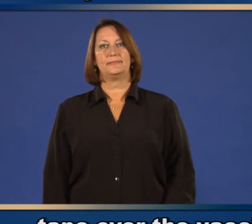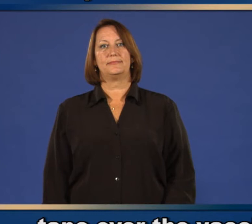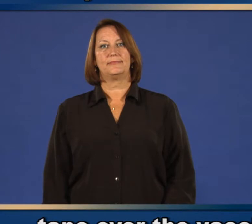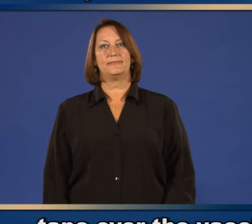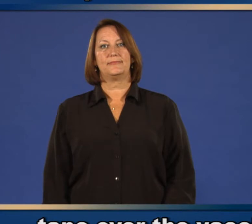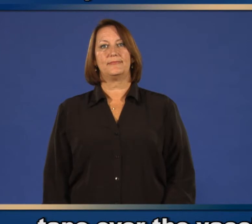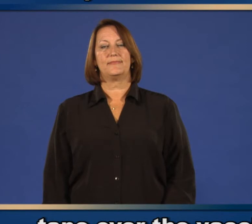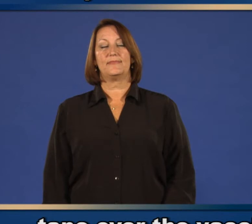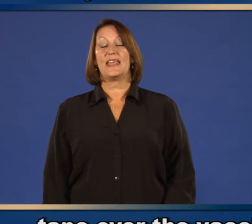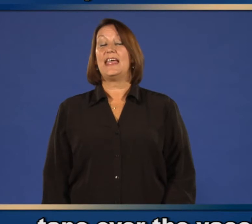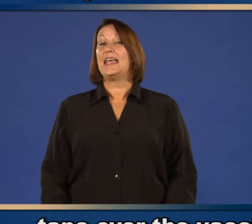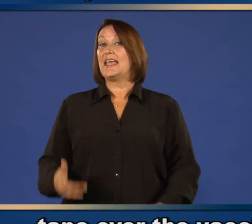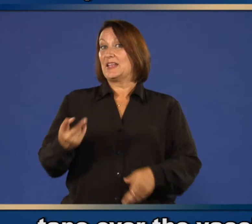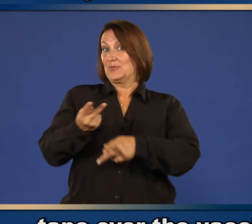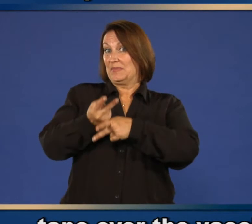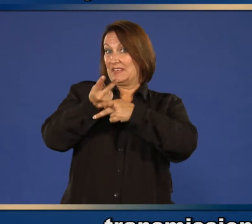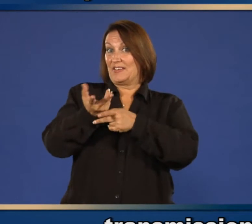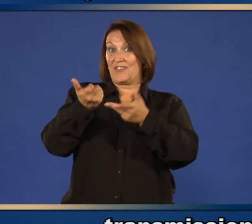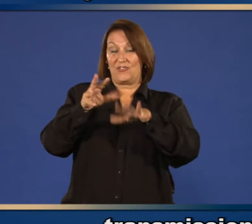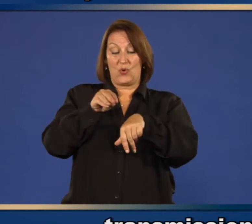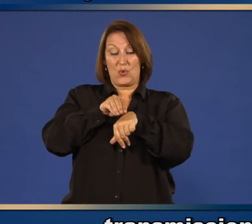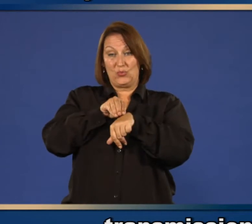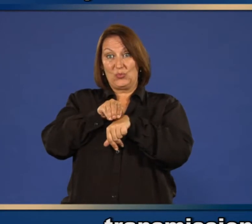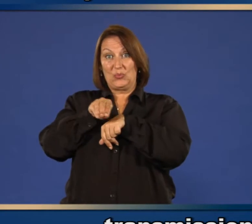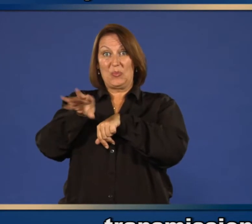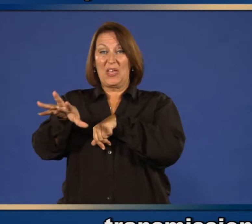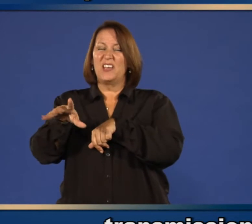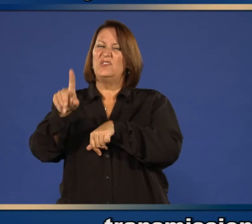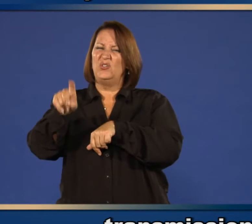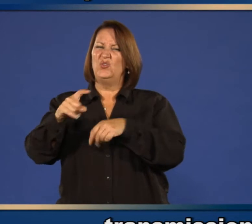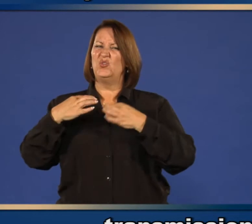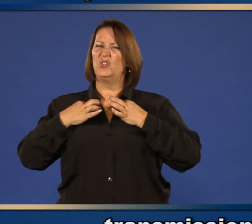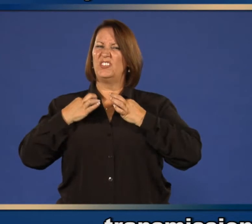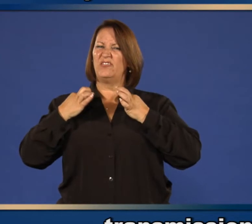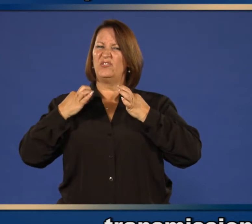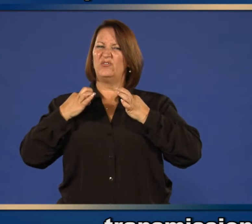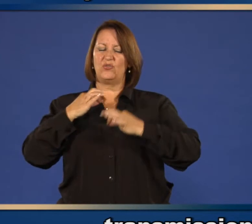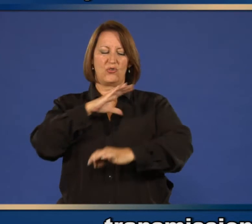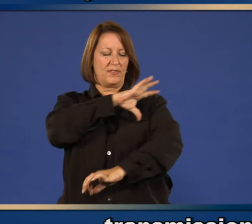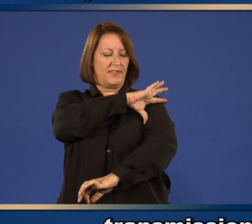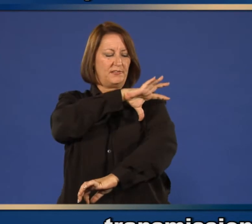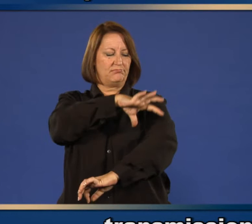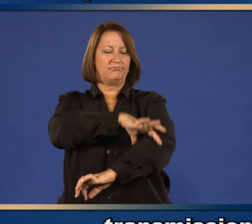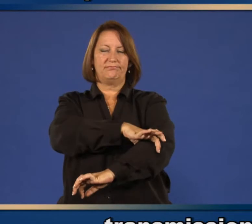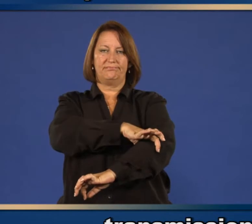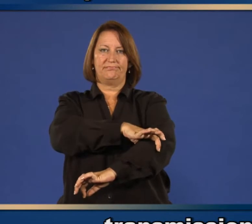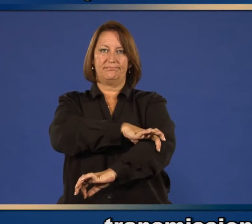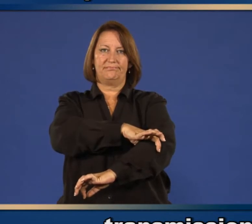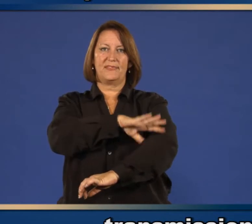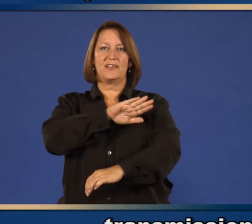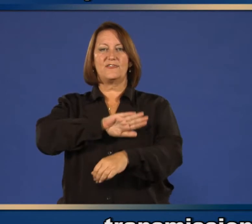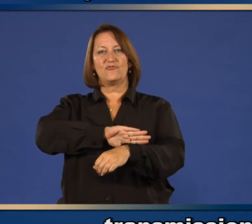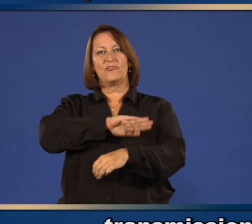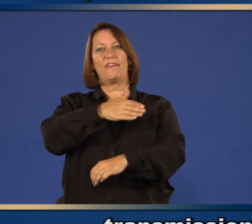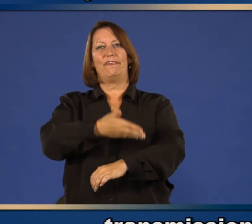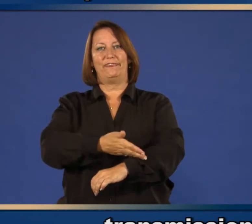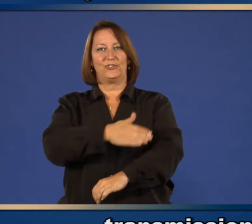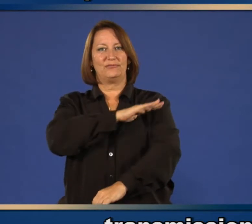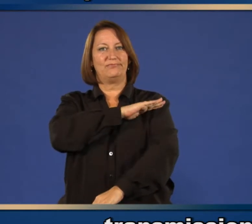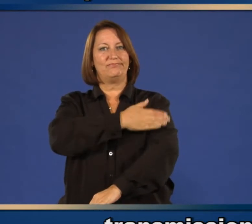As an added precaution against spread of transmission, wear a shirt that covers the vaccination site as well.